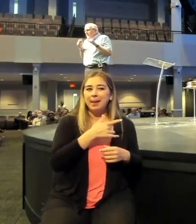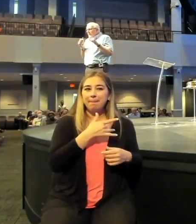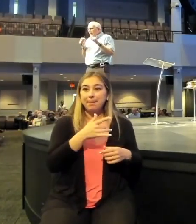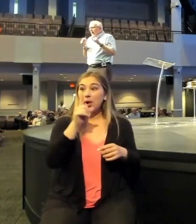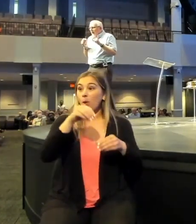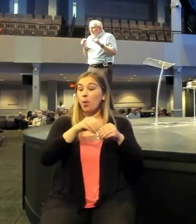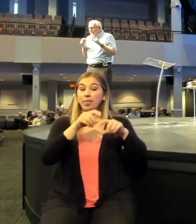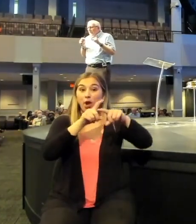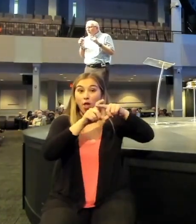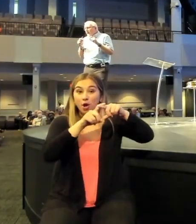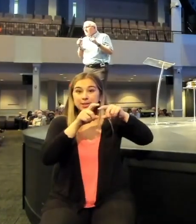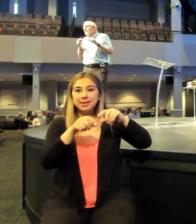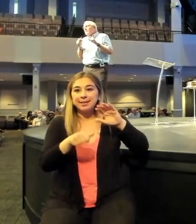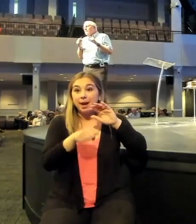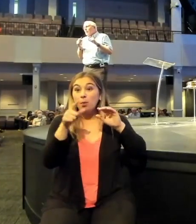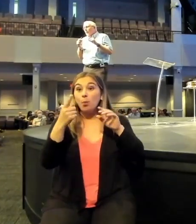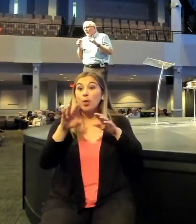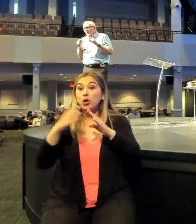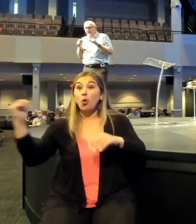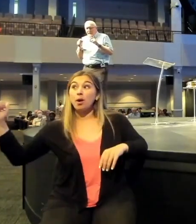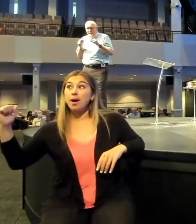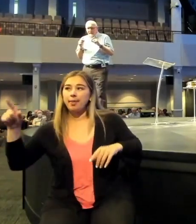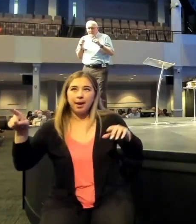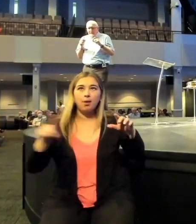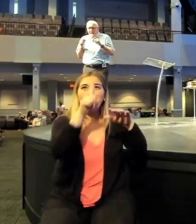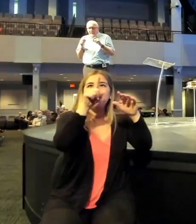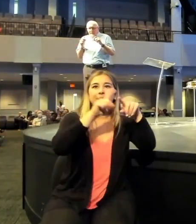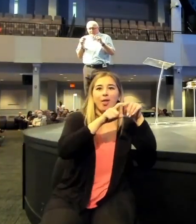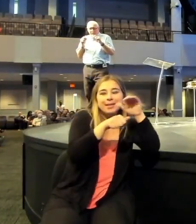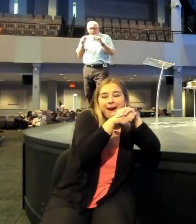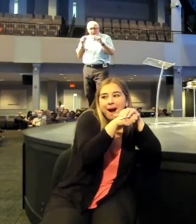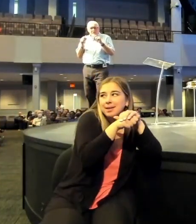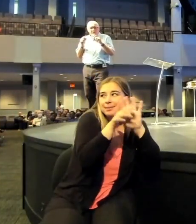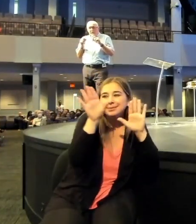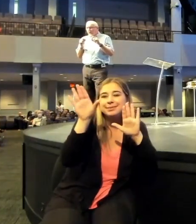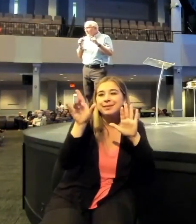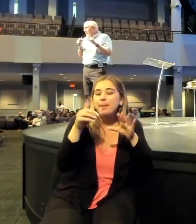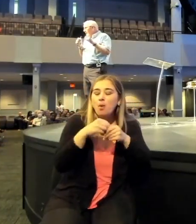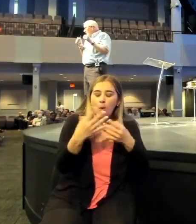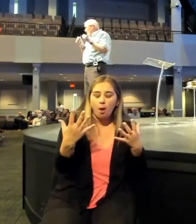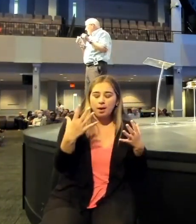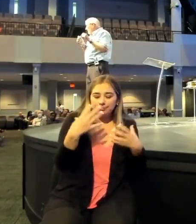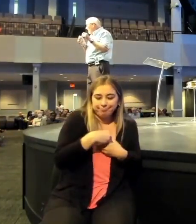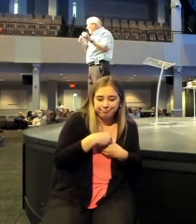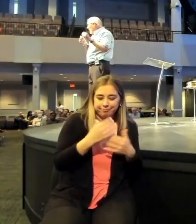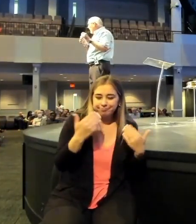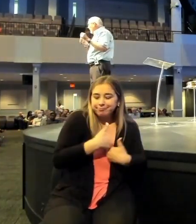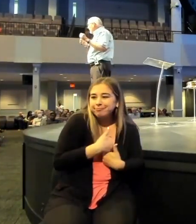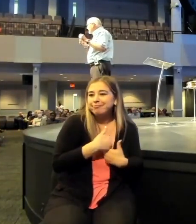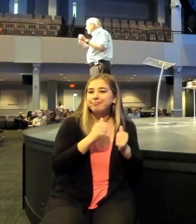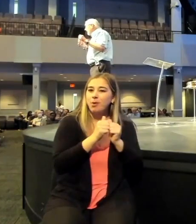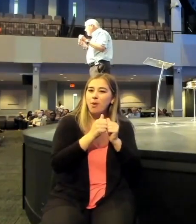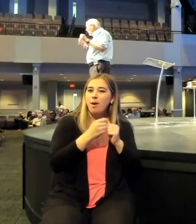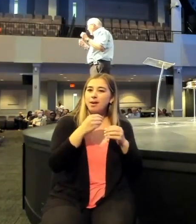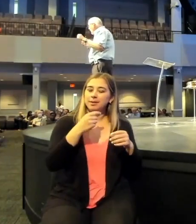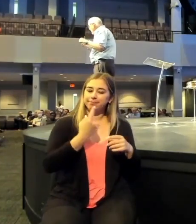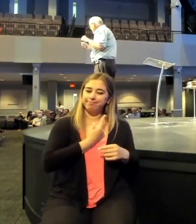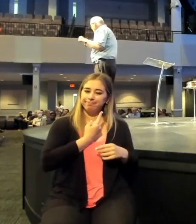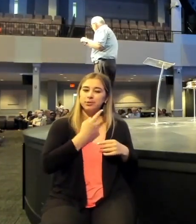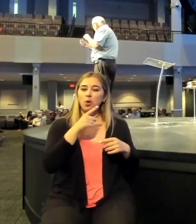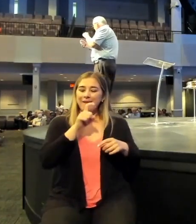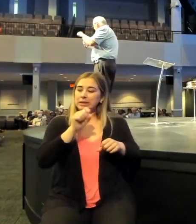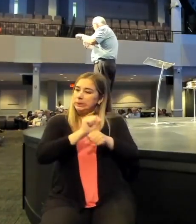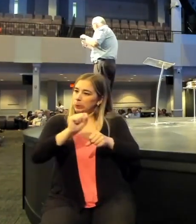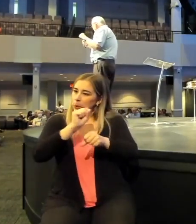the closet and they hide when someone knocks on the door, okay? Because they're the introvert, and that's just who you are. And so you have to